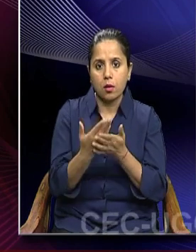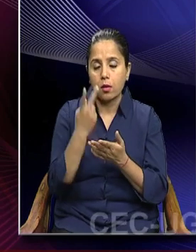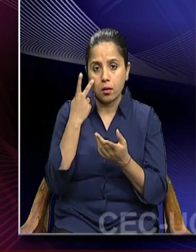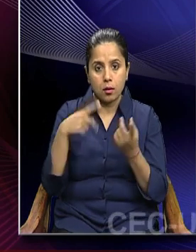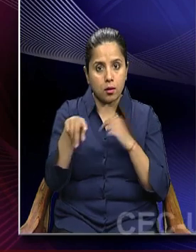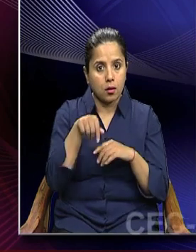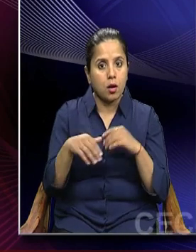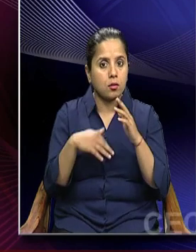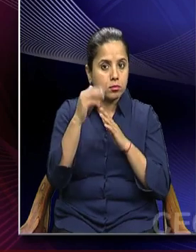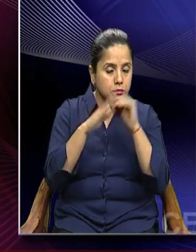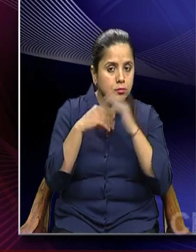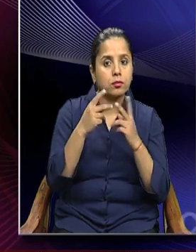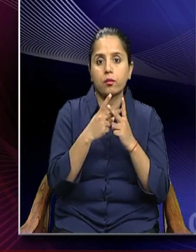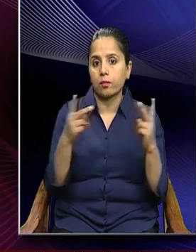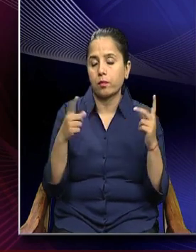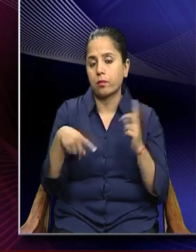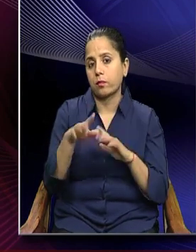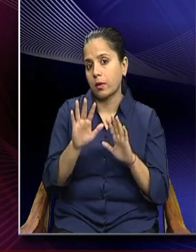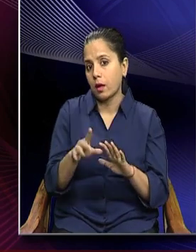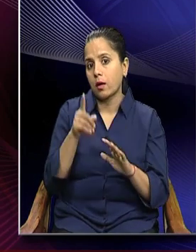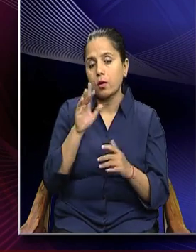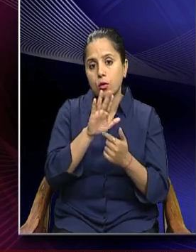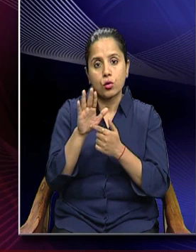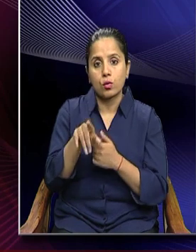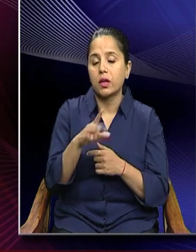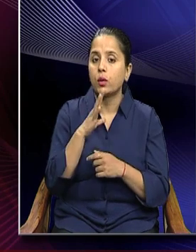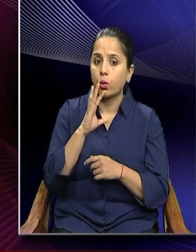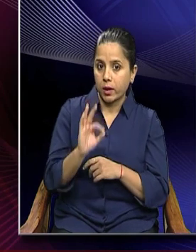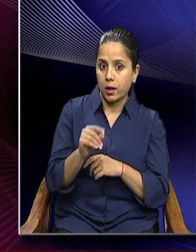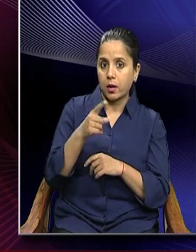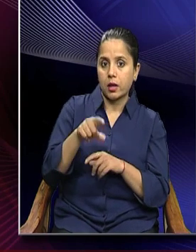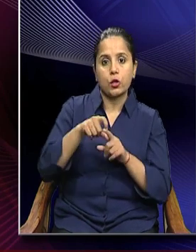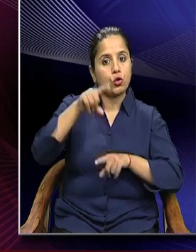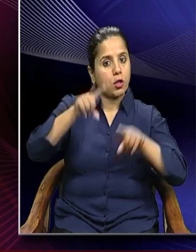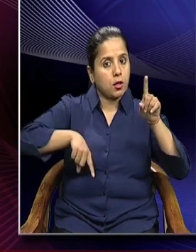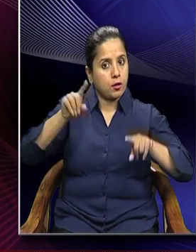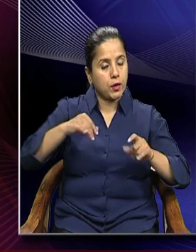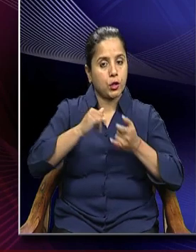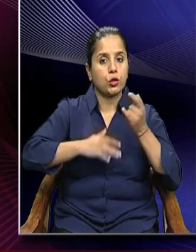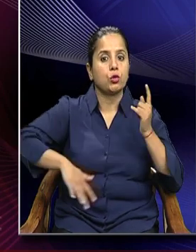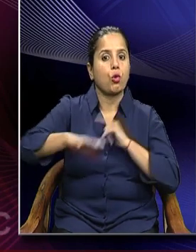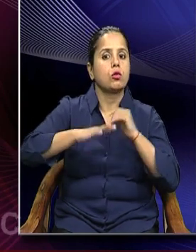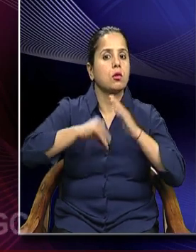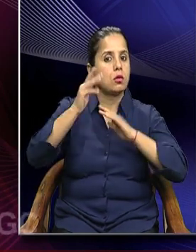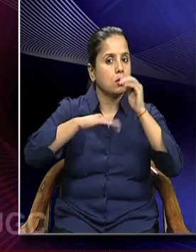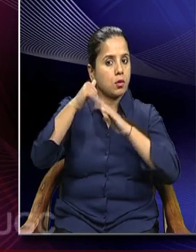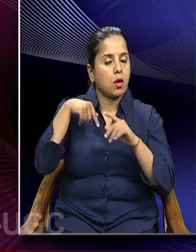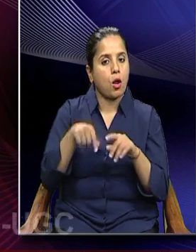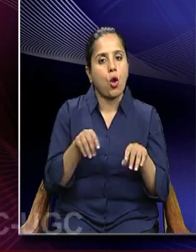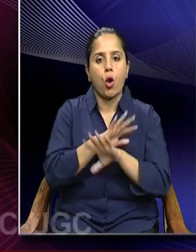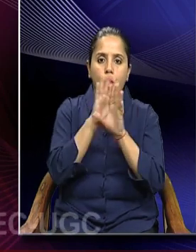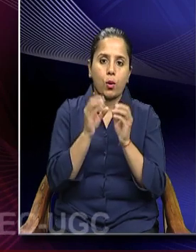and constructivism, and it posits that realities are diverse, socially constructed and